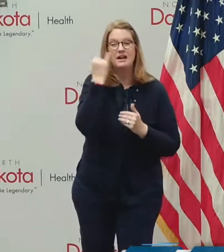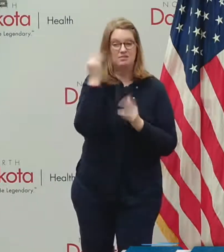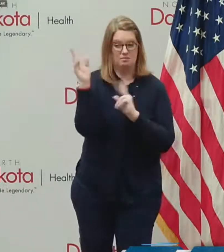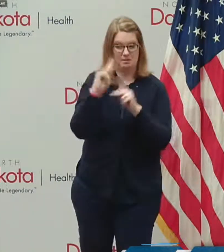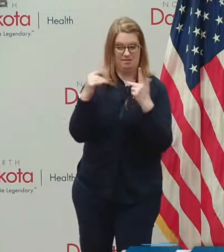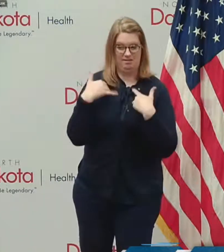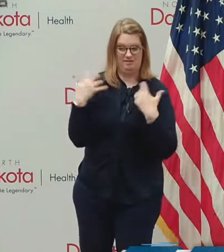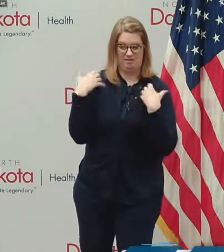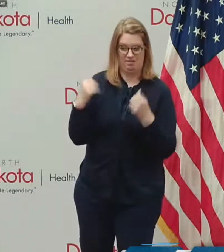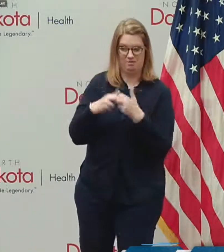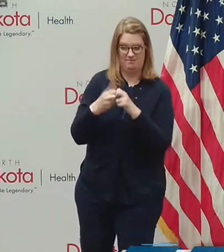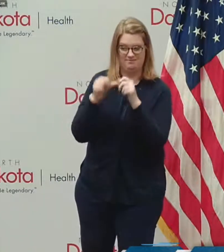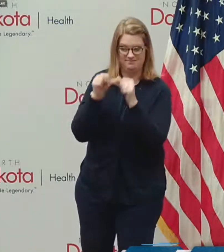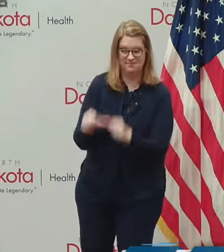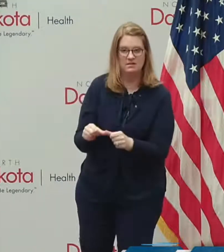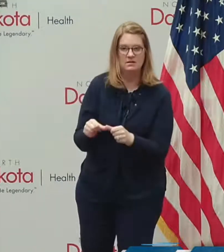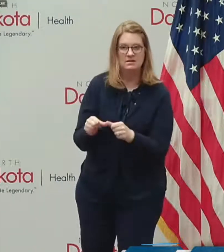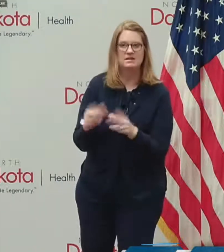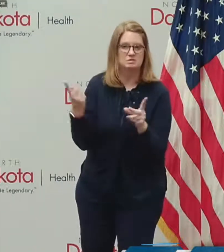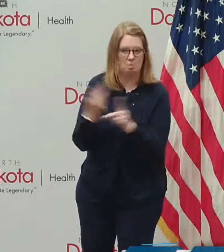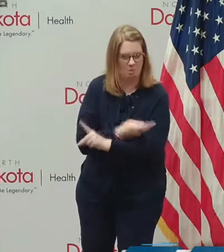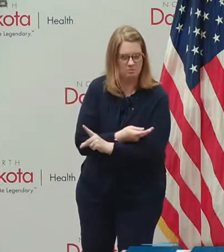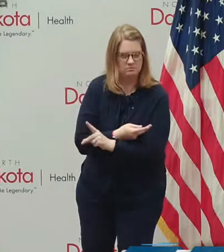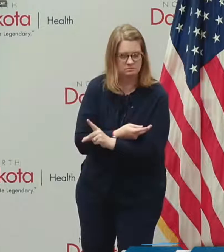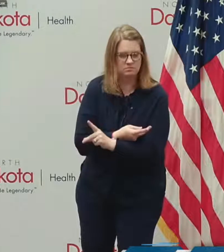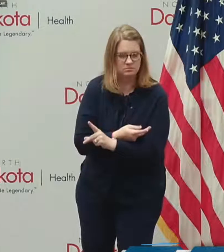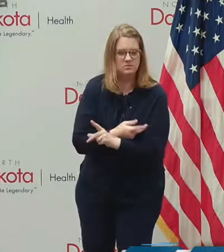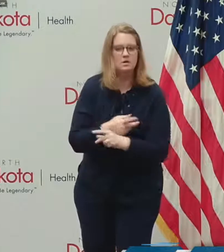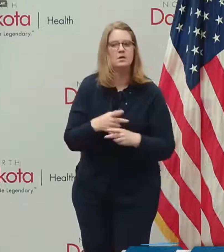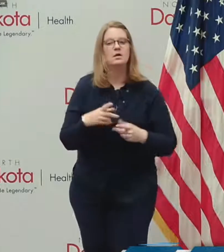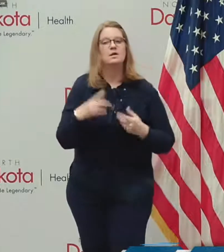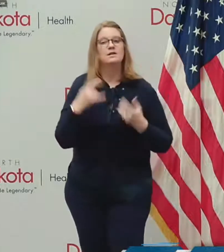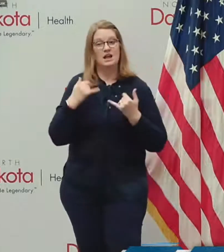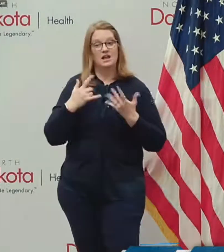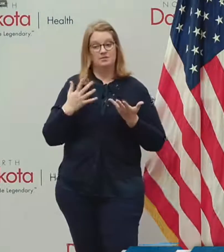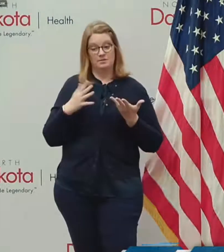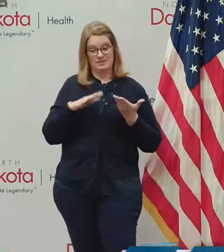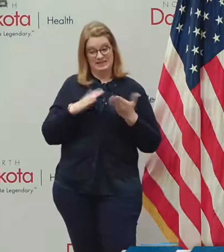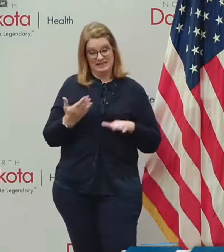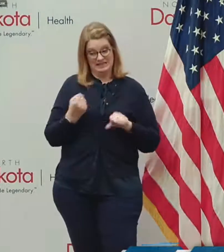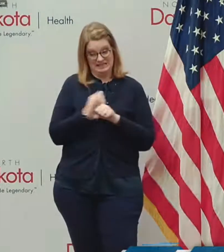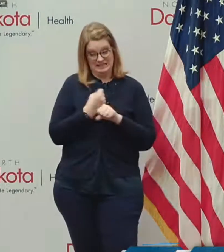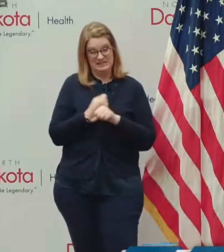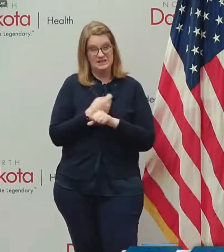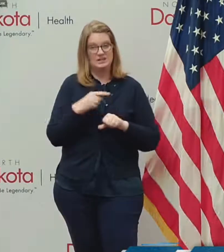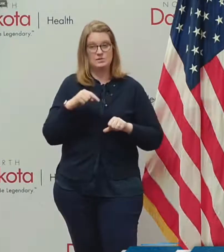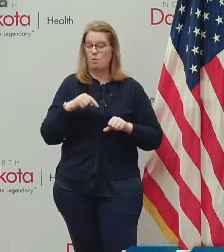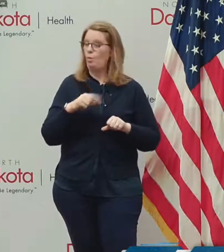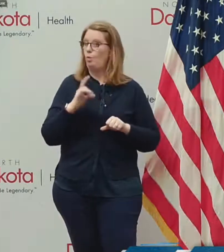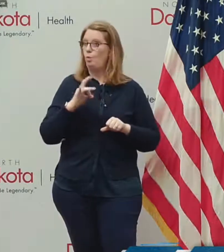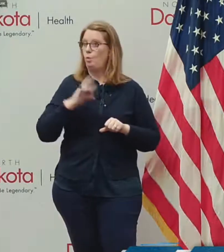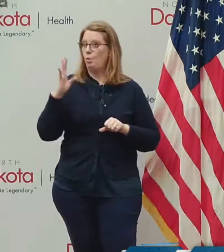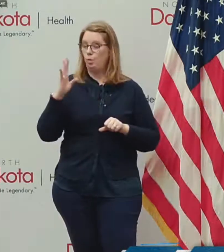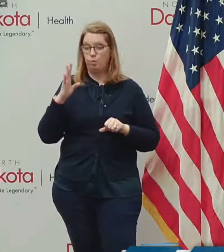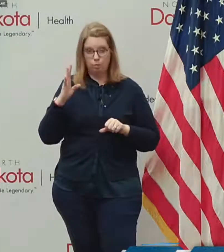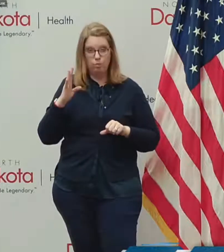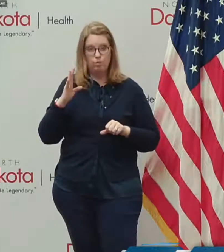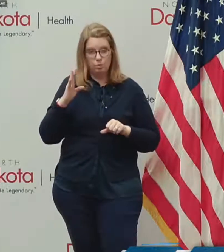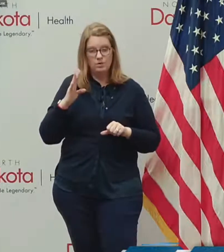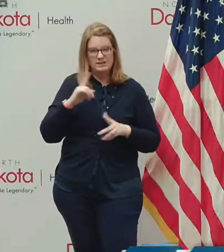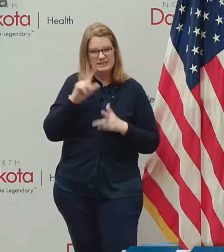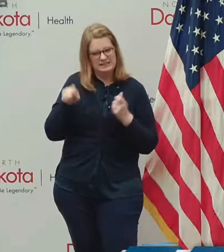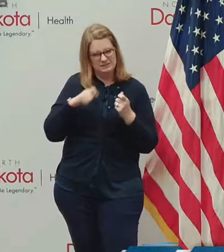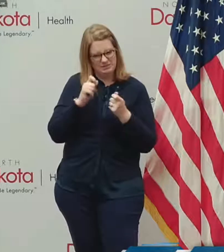who is at most risk. One thing for sure, we know from the death statistics that this continues to be